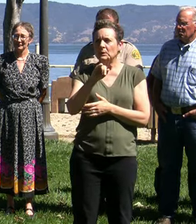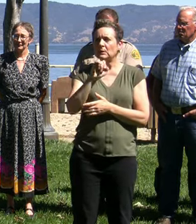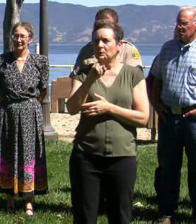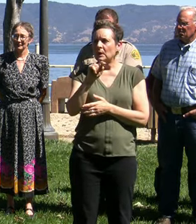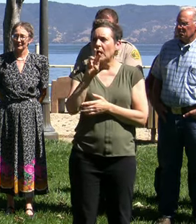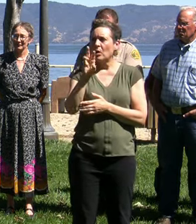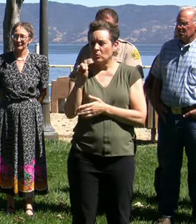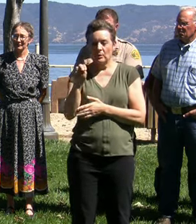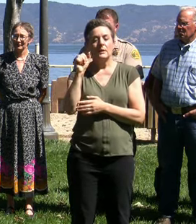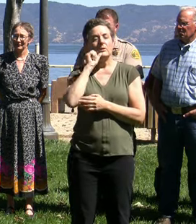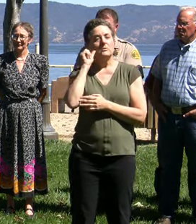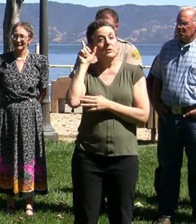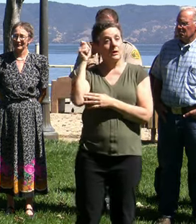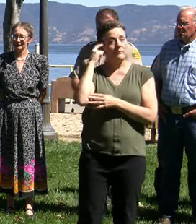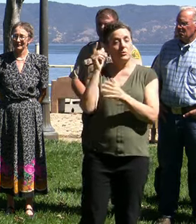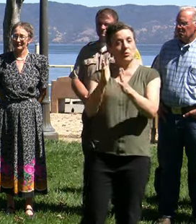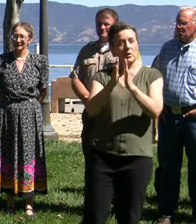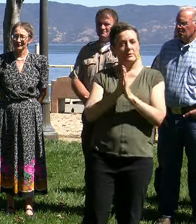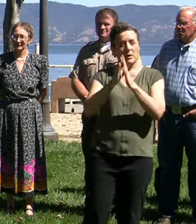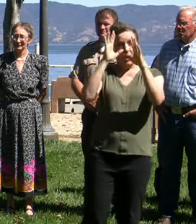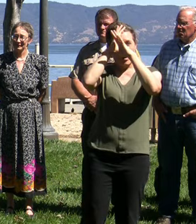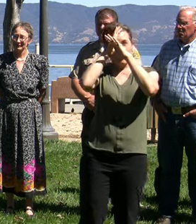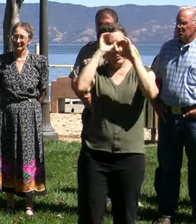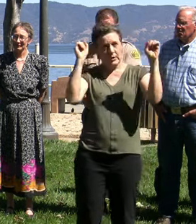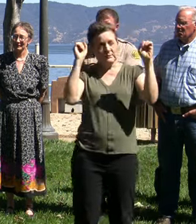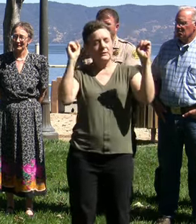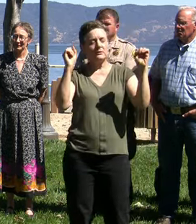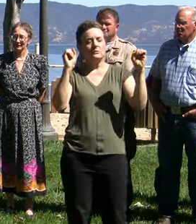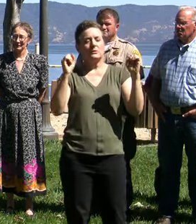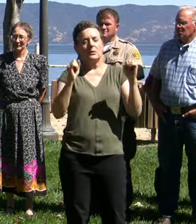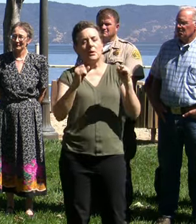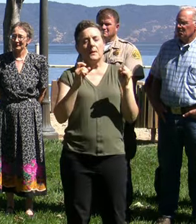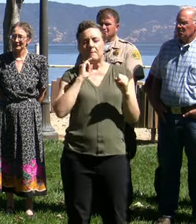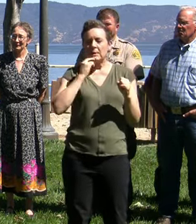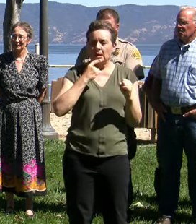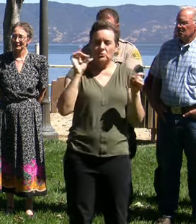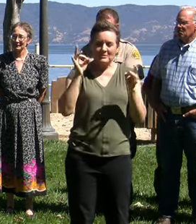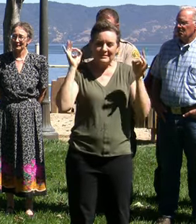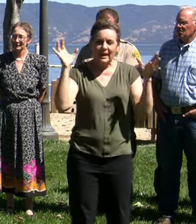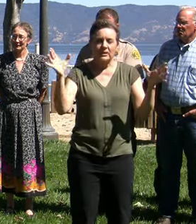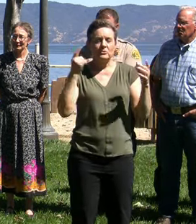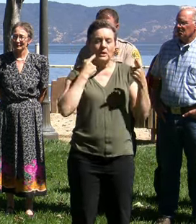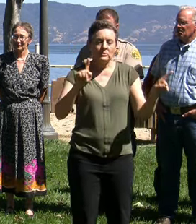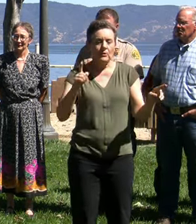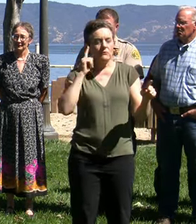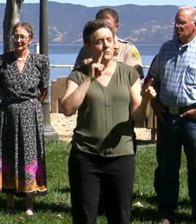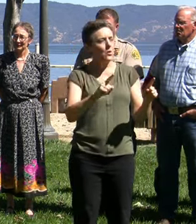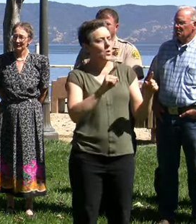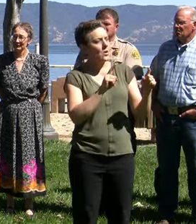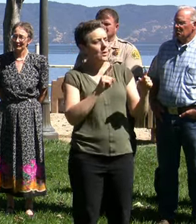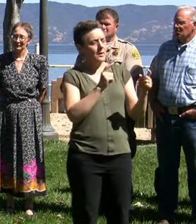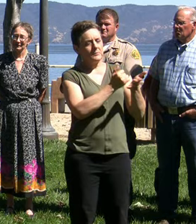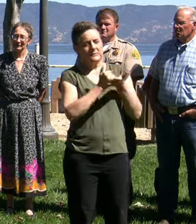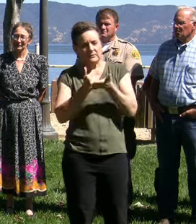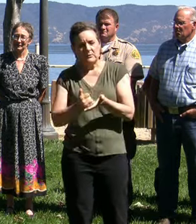Brown requested a presidential major disaster declaration for individual assistance following the Valley Fire and Butte Fire,